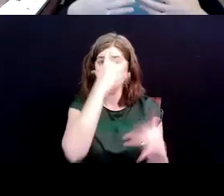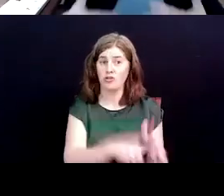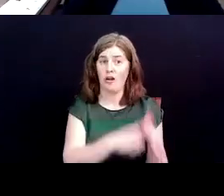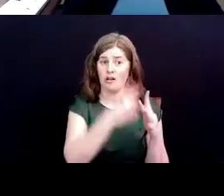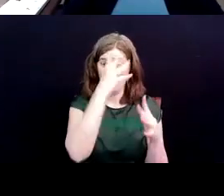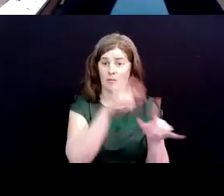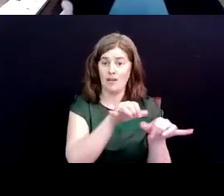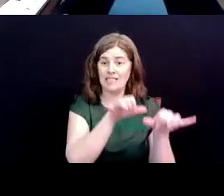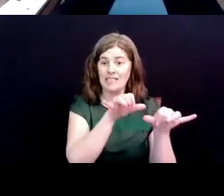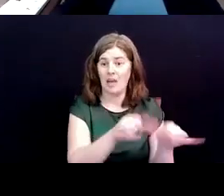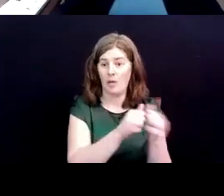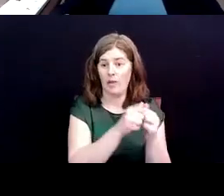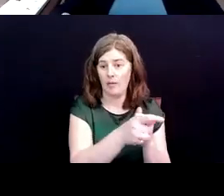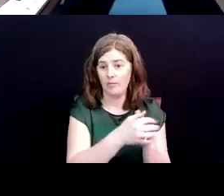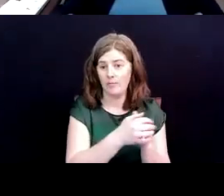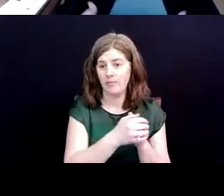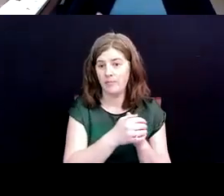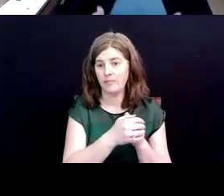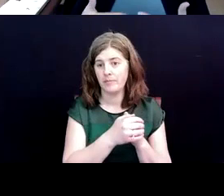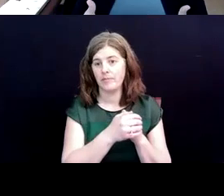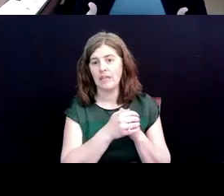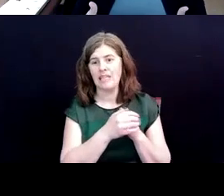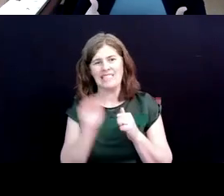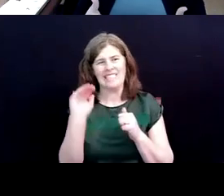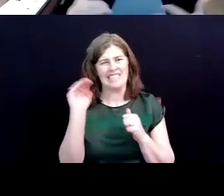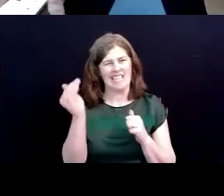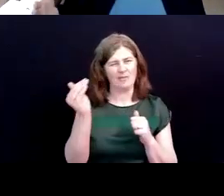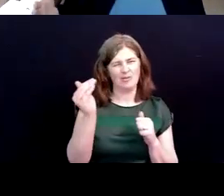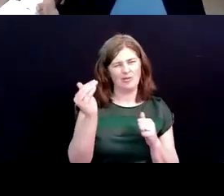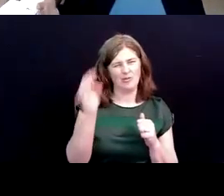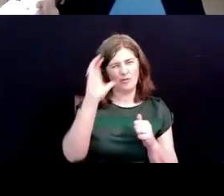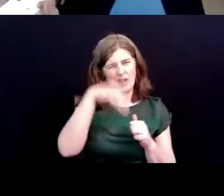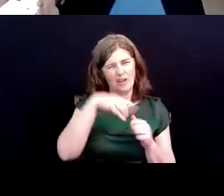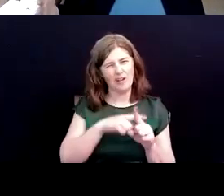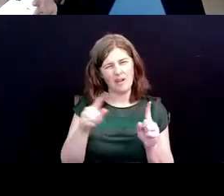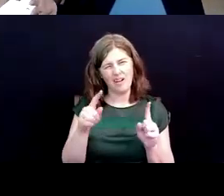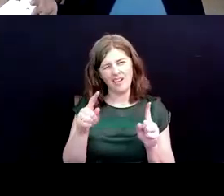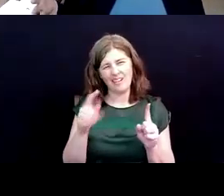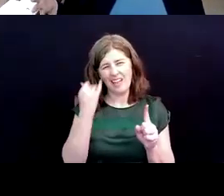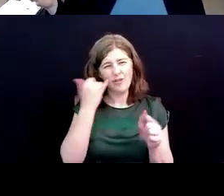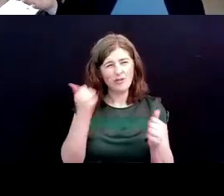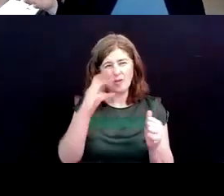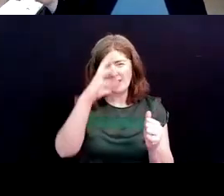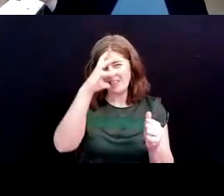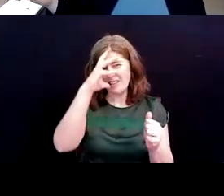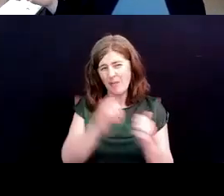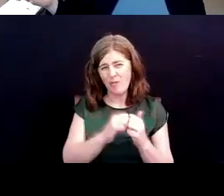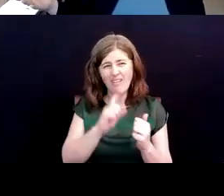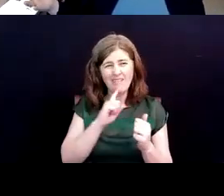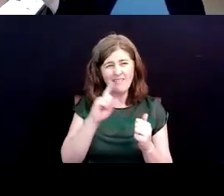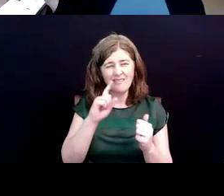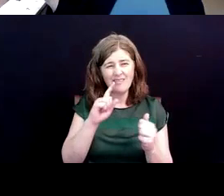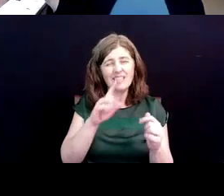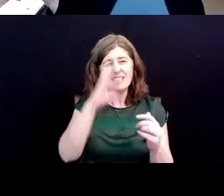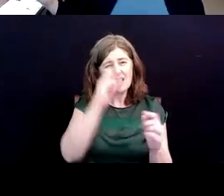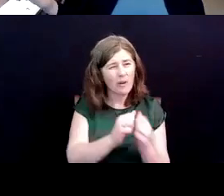stay on. I know, seems strange, but it's true. Have you ever tried to fall asleep to the television, and then all of a sudden you wake up at 2 or 3 in the morning and you're